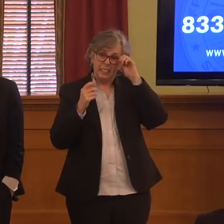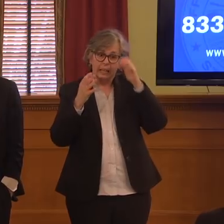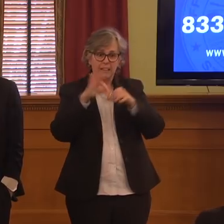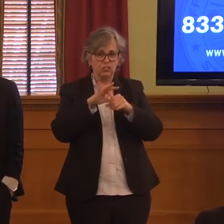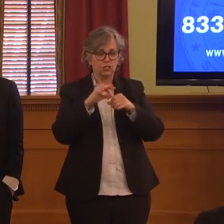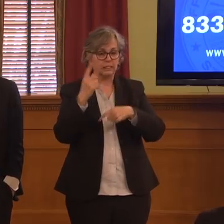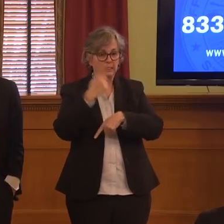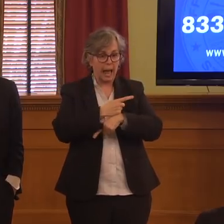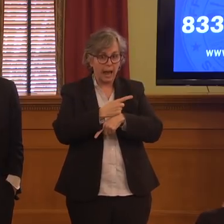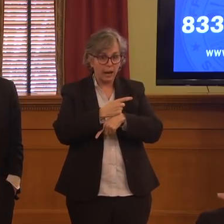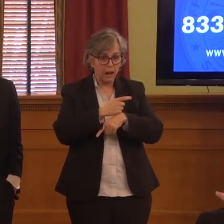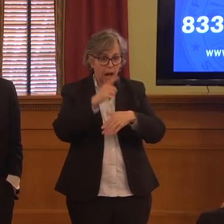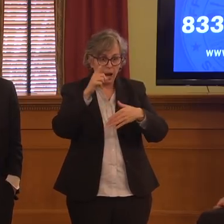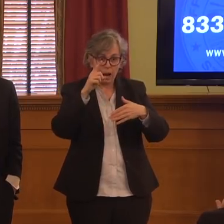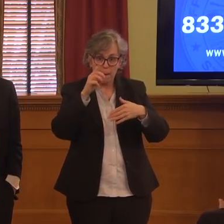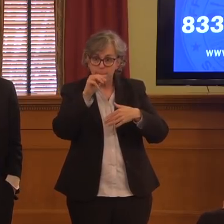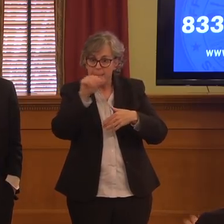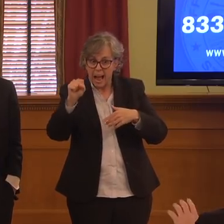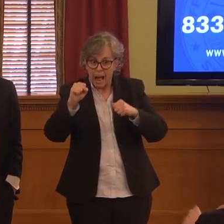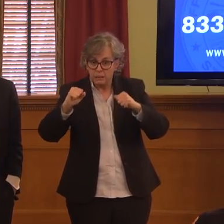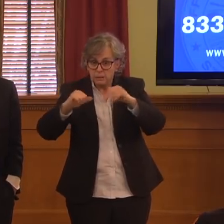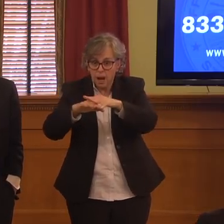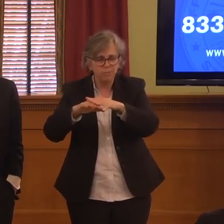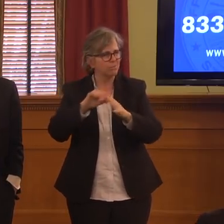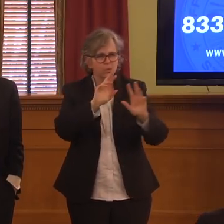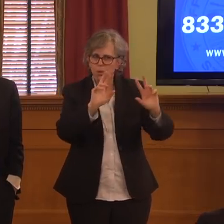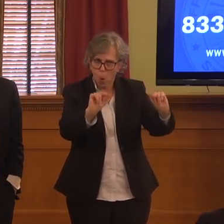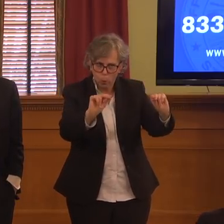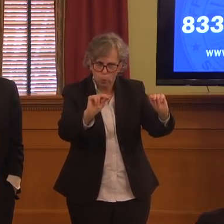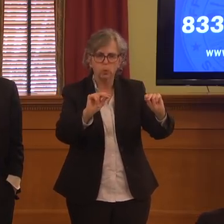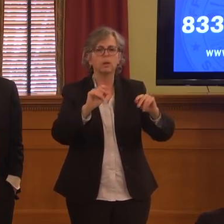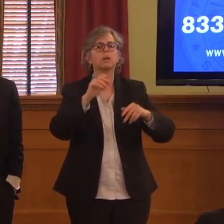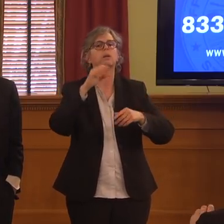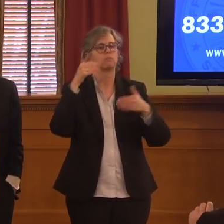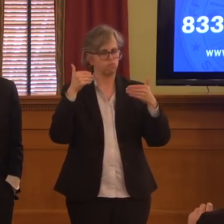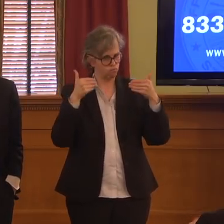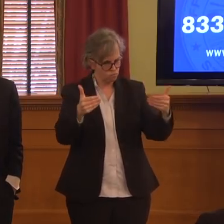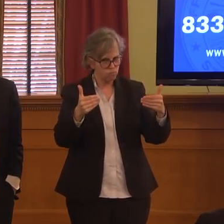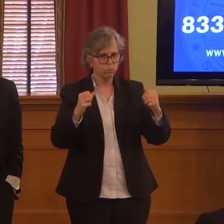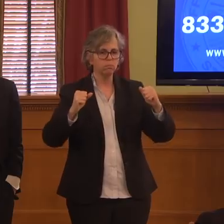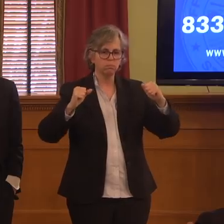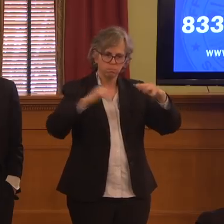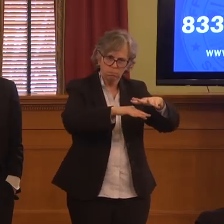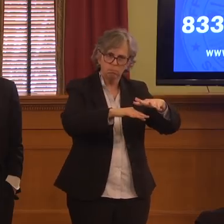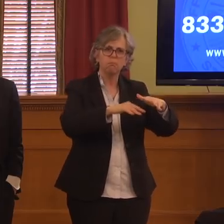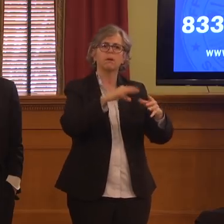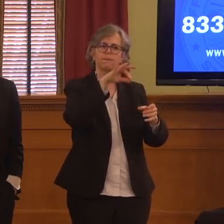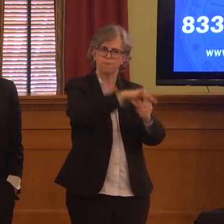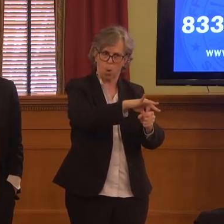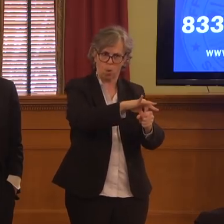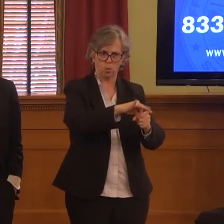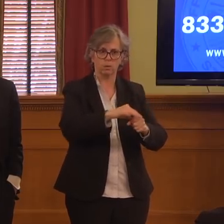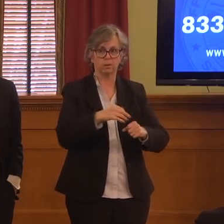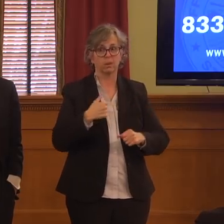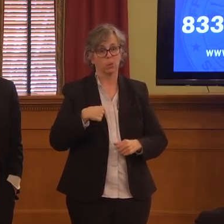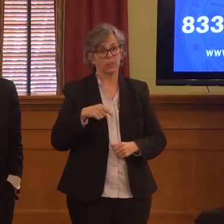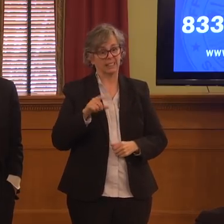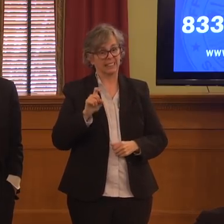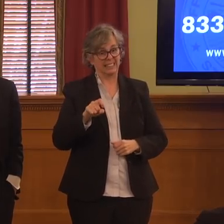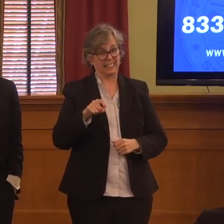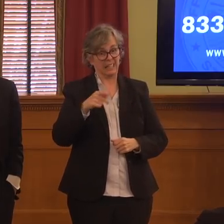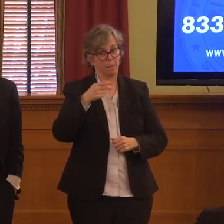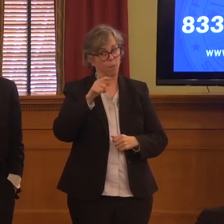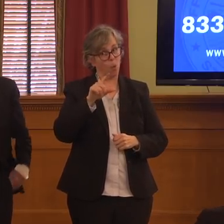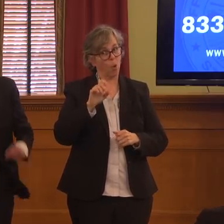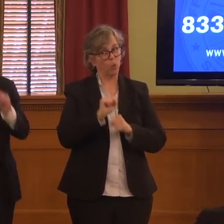who, because of unique health situations, will not be able to participate, and so we need poll workers. And please